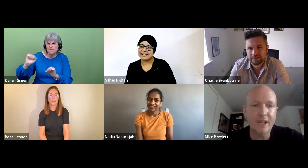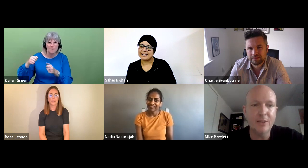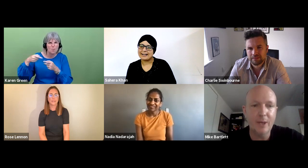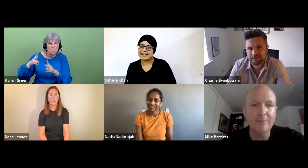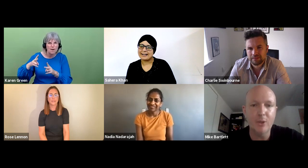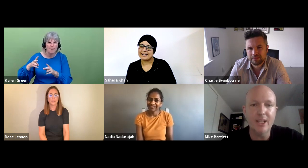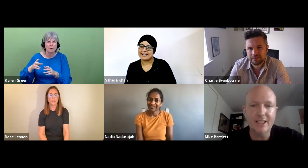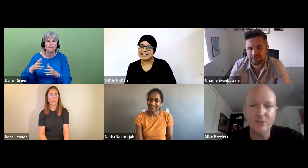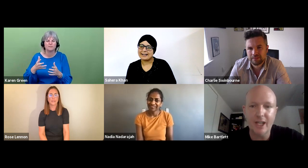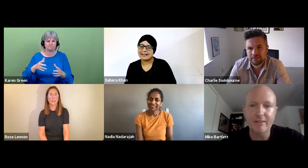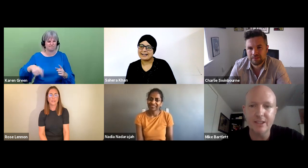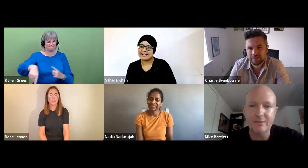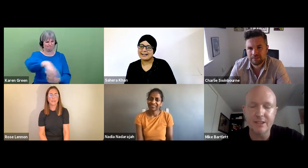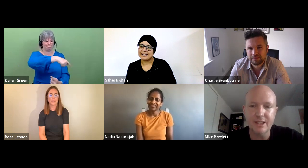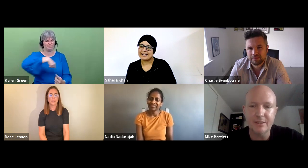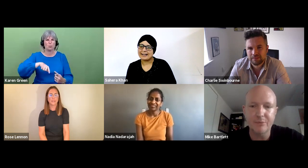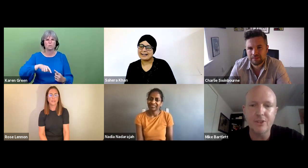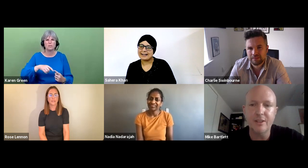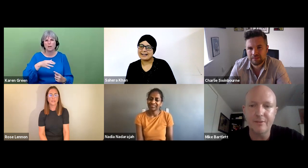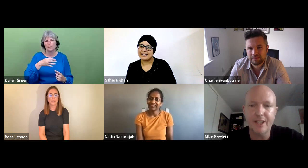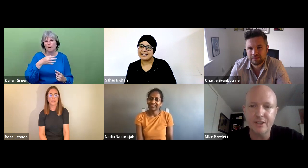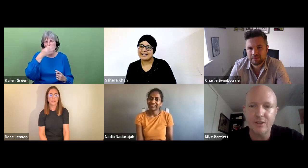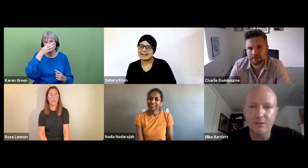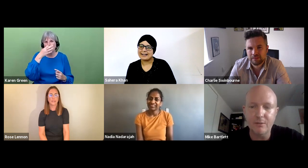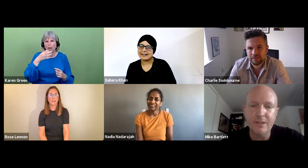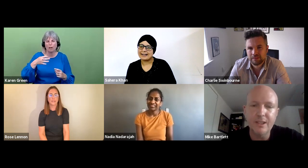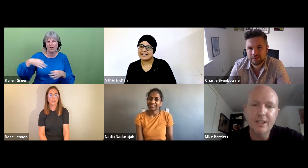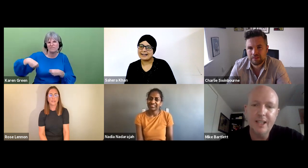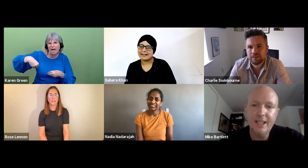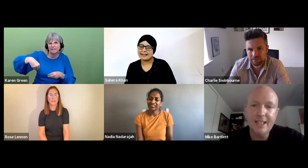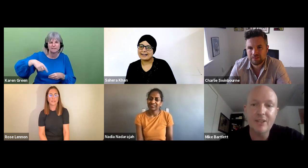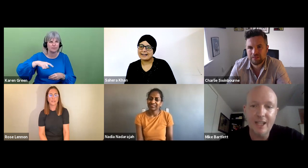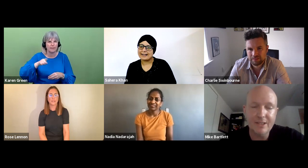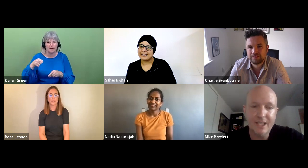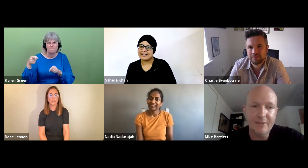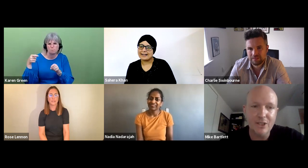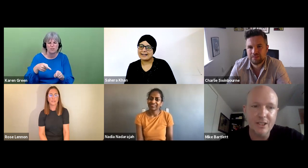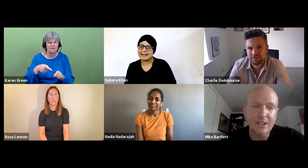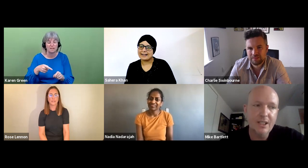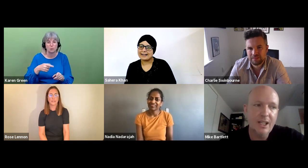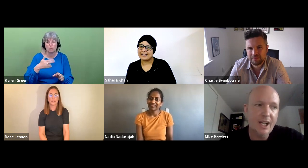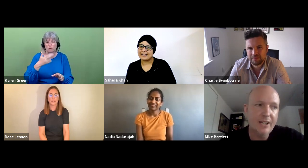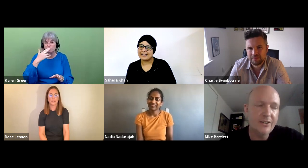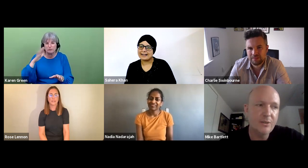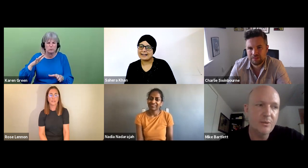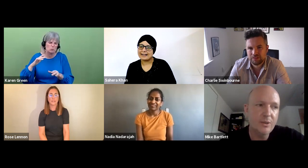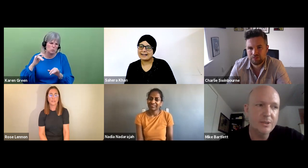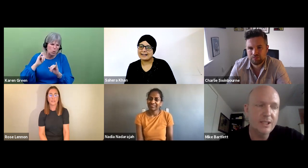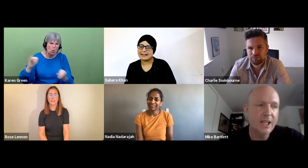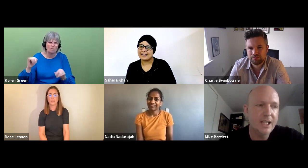the way they bully this central character is brutal and fascist and horrible. And I adapted that for television, and there was a line in